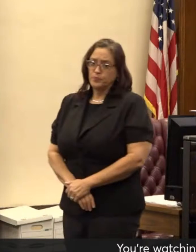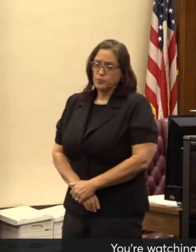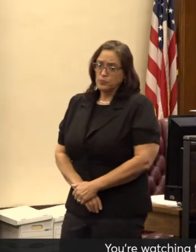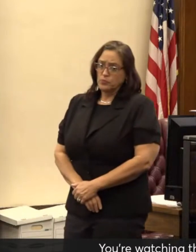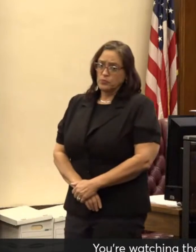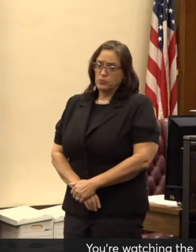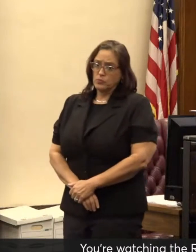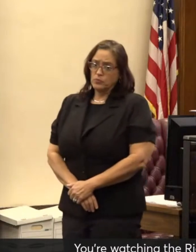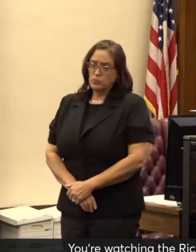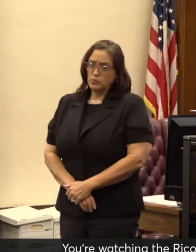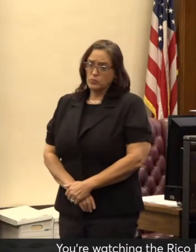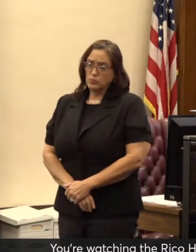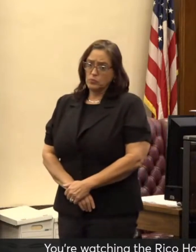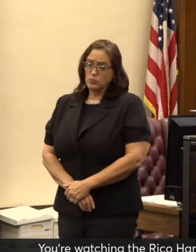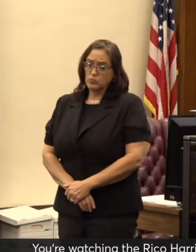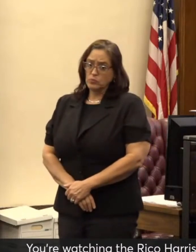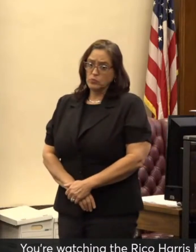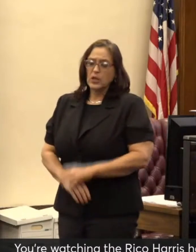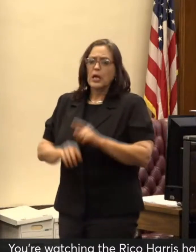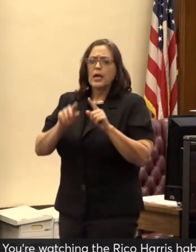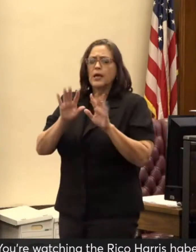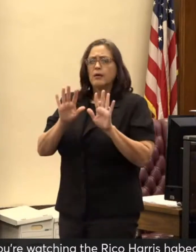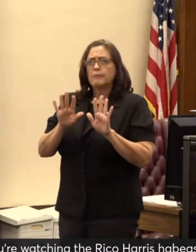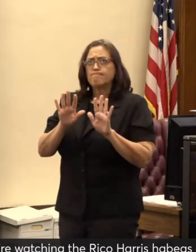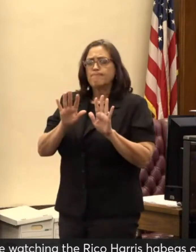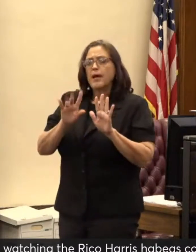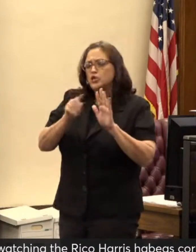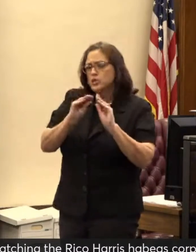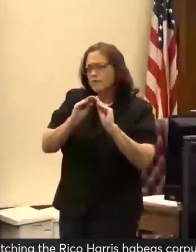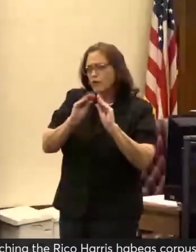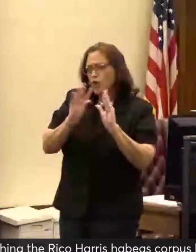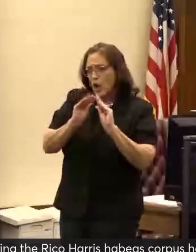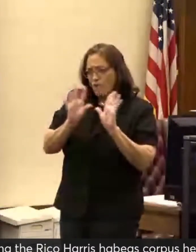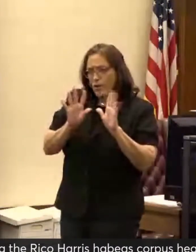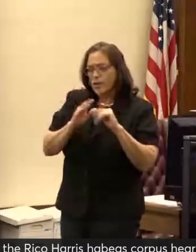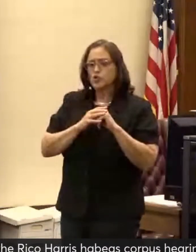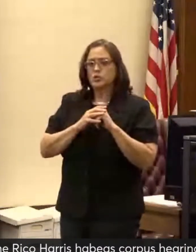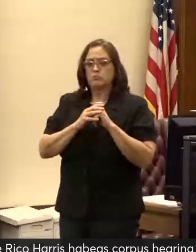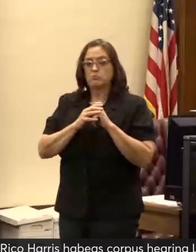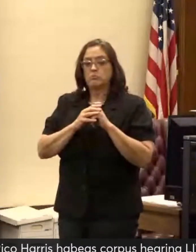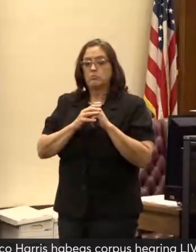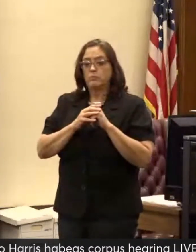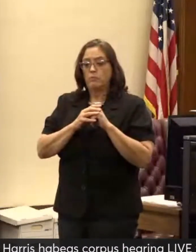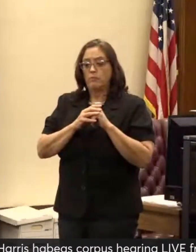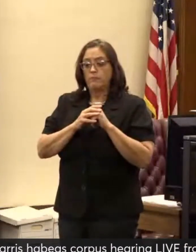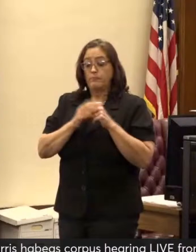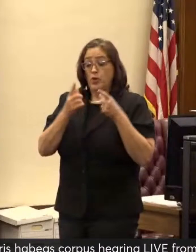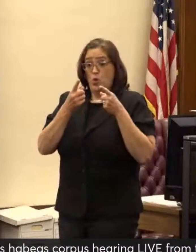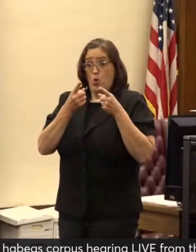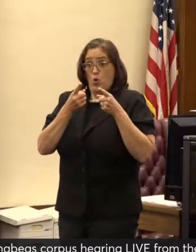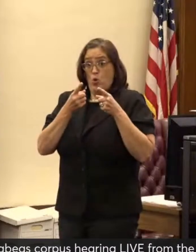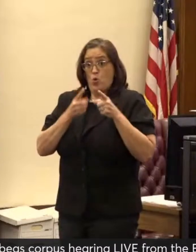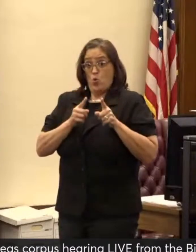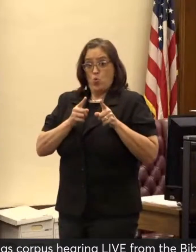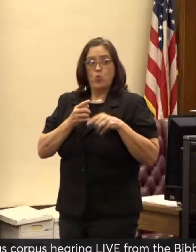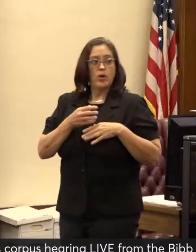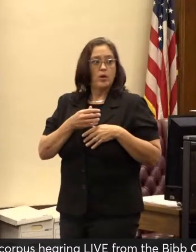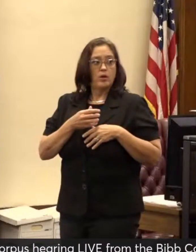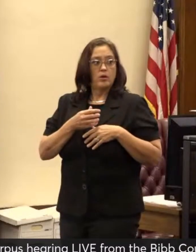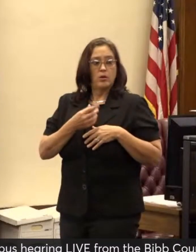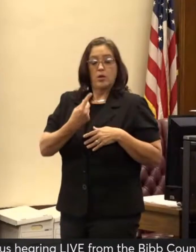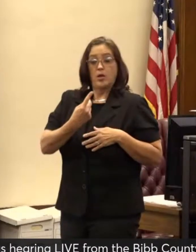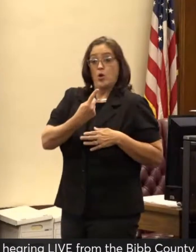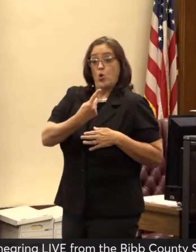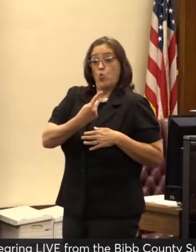And just for clarification, when you and I were talking about the contemporaneous objections